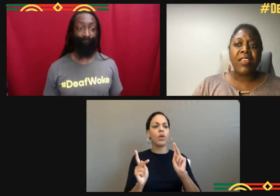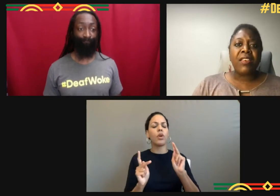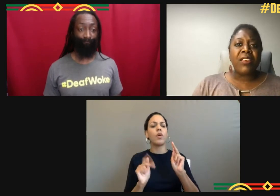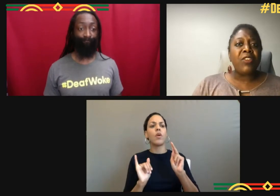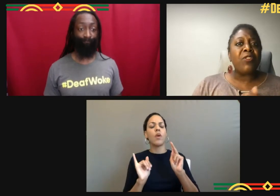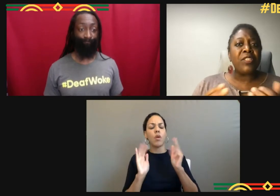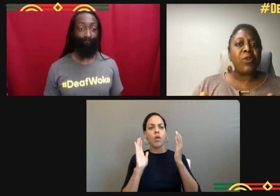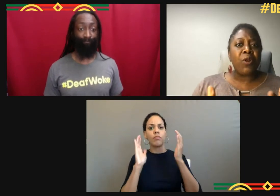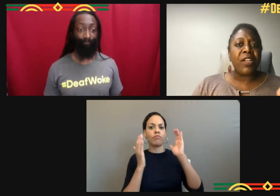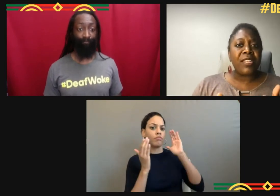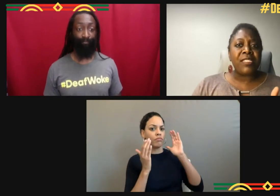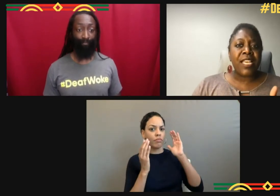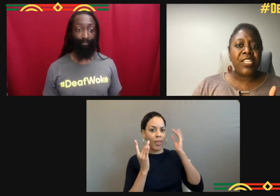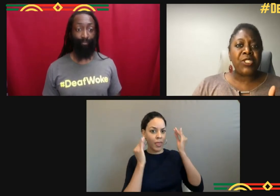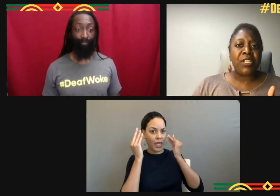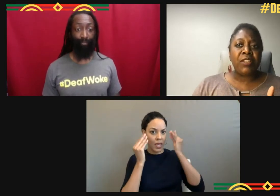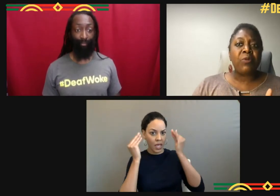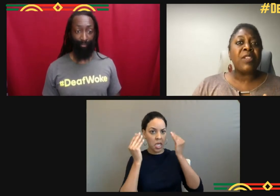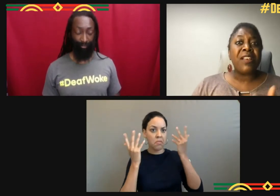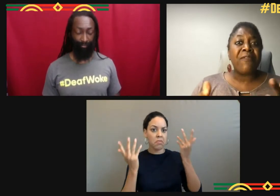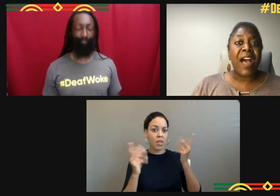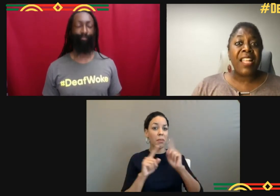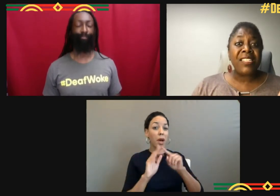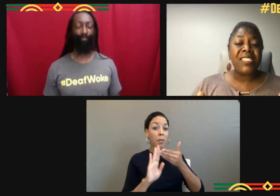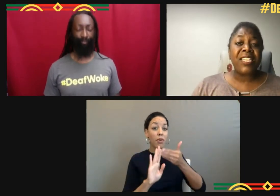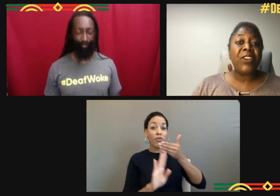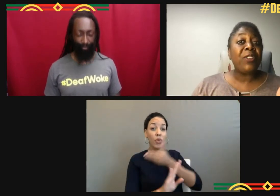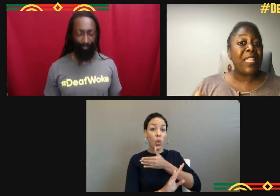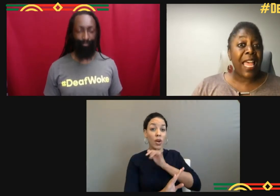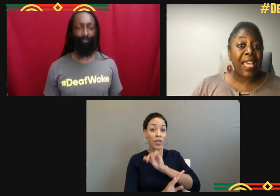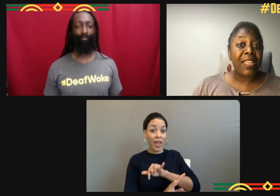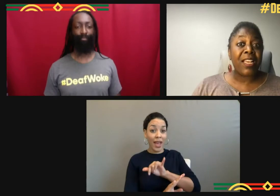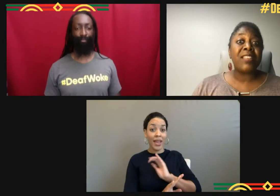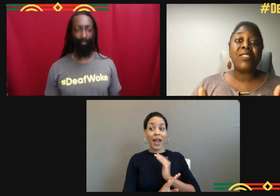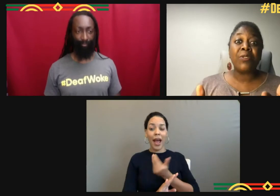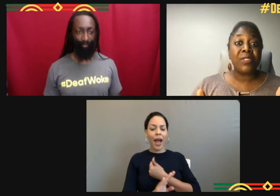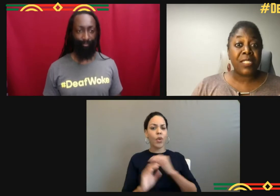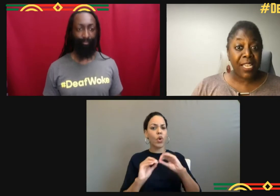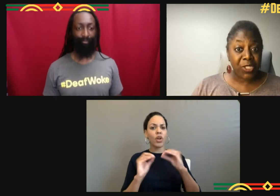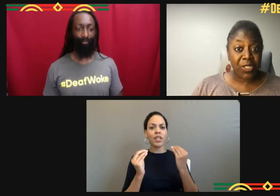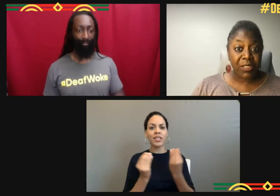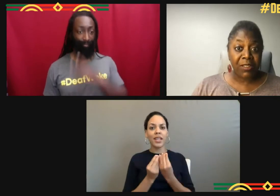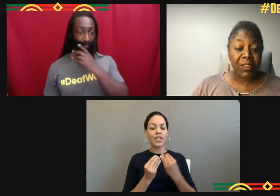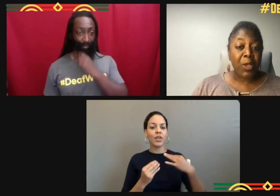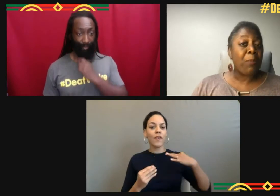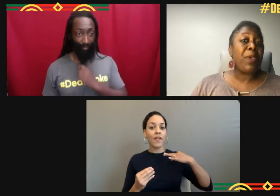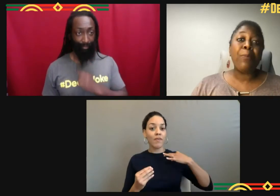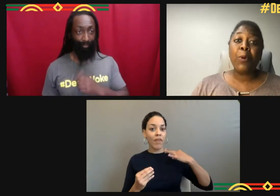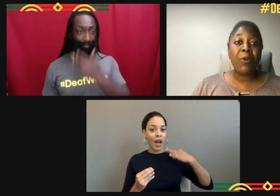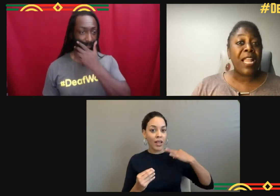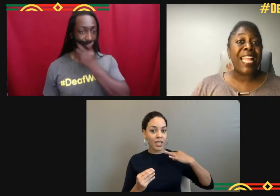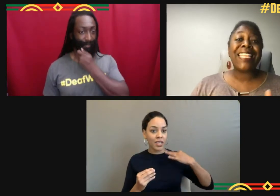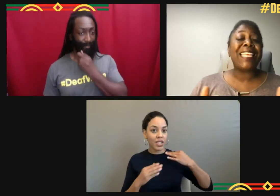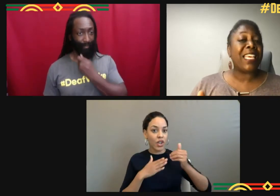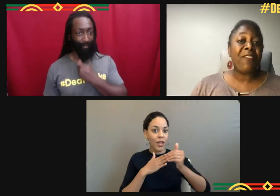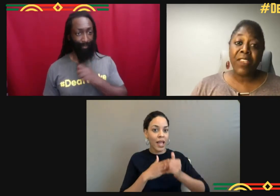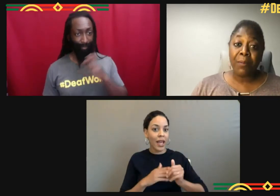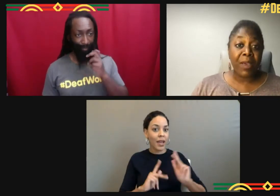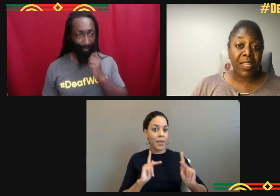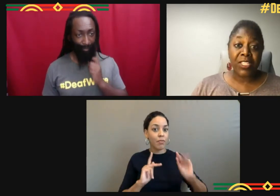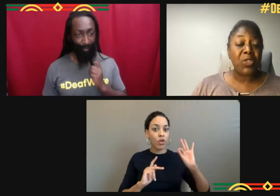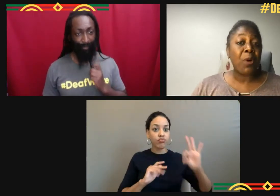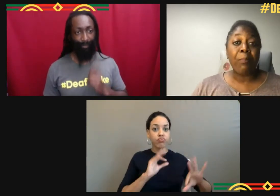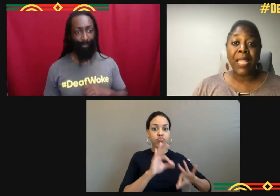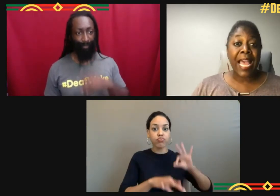that, you know, this organization was a volunteer-led association. People were not